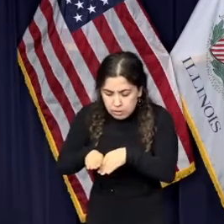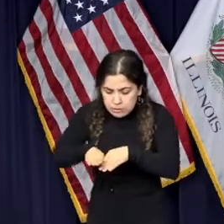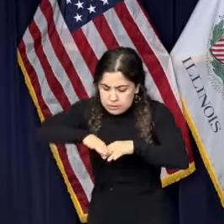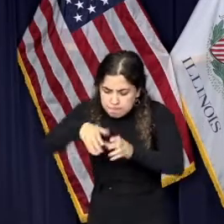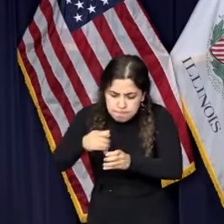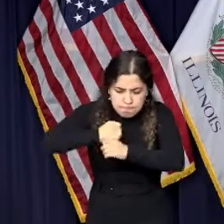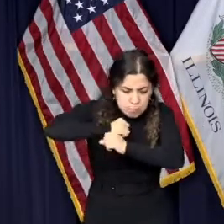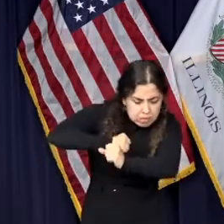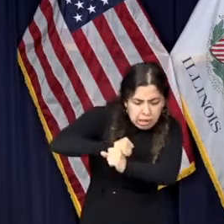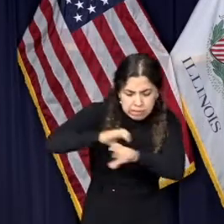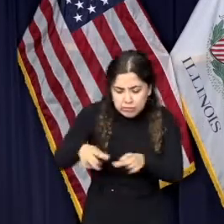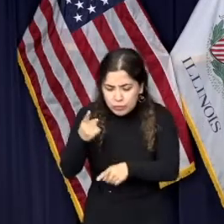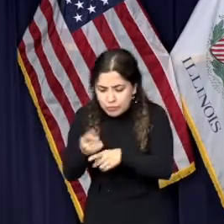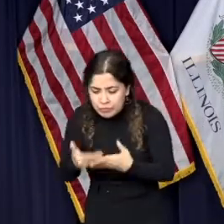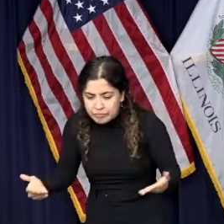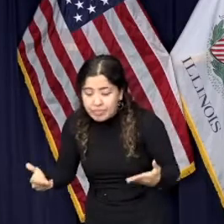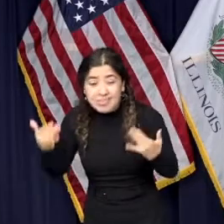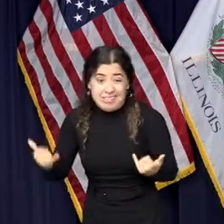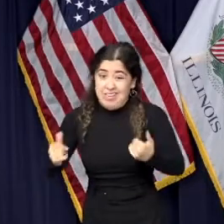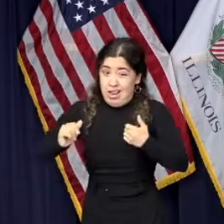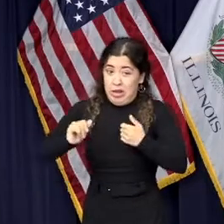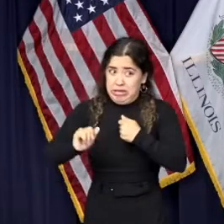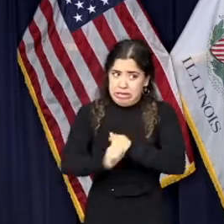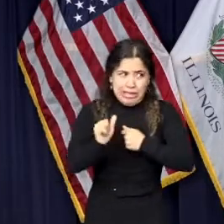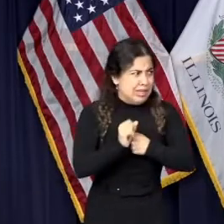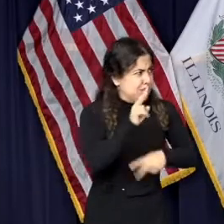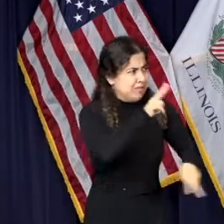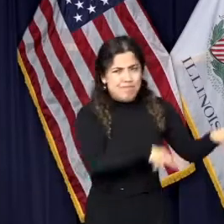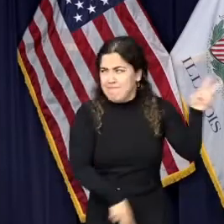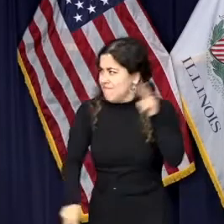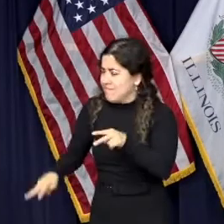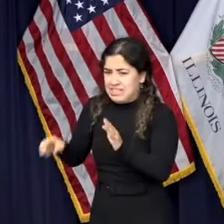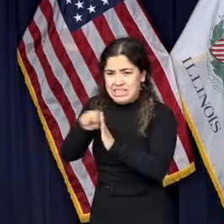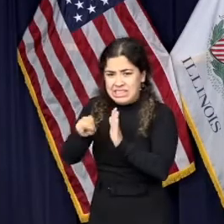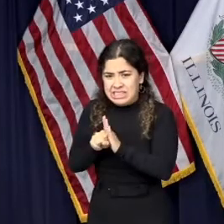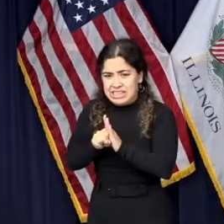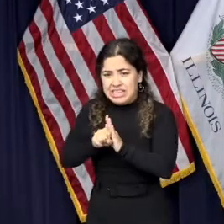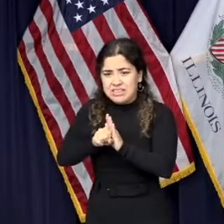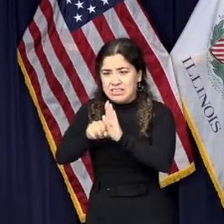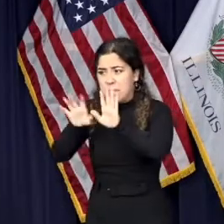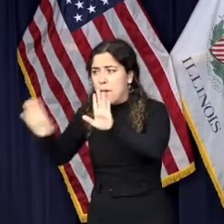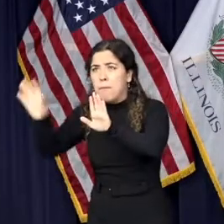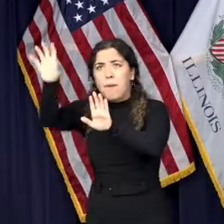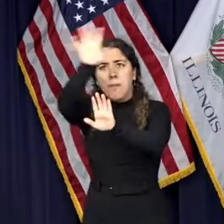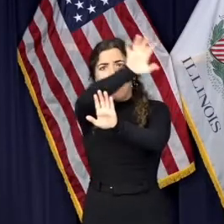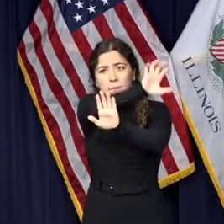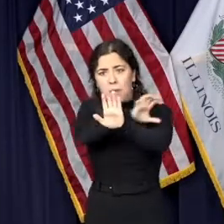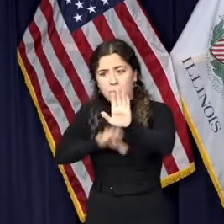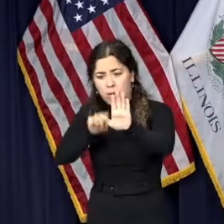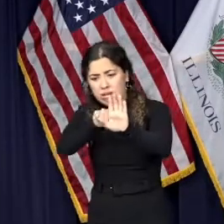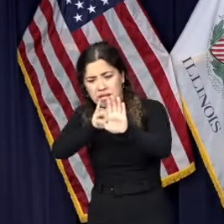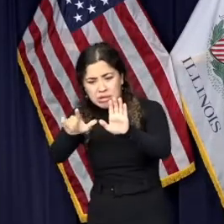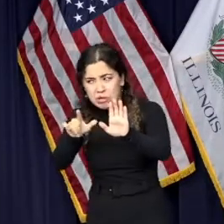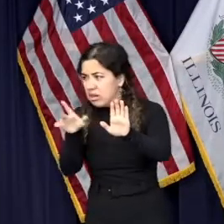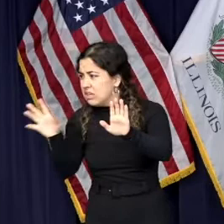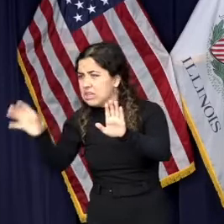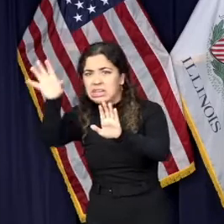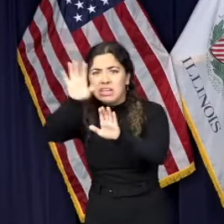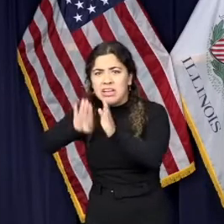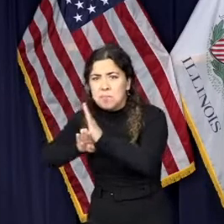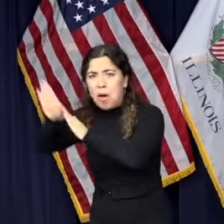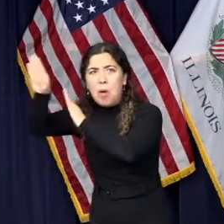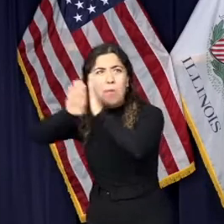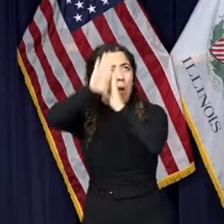danger signals, as states all around us are spreading the virus, and some of our own people in Illinois haven't gotten the